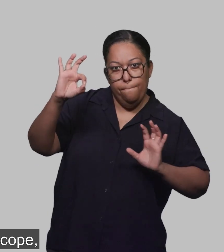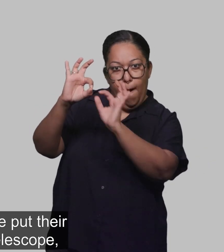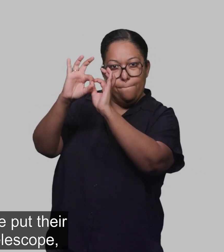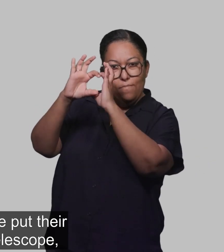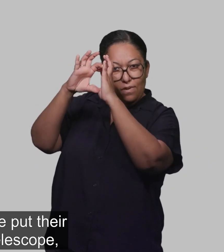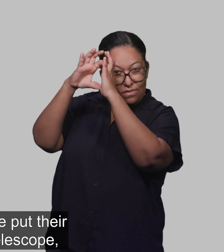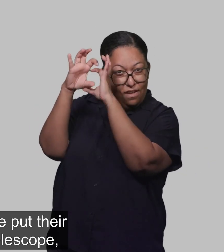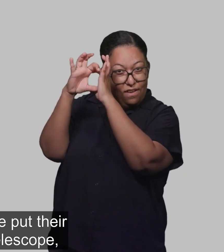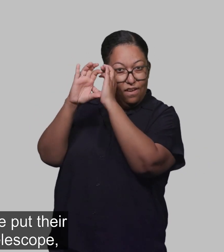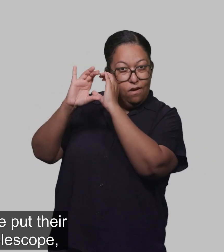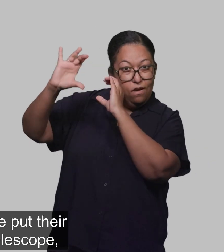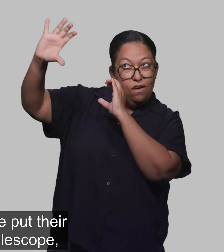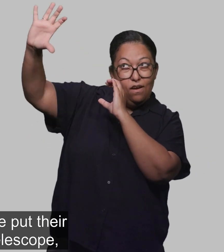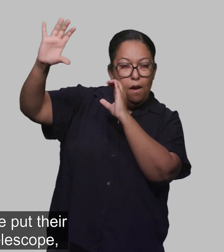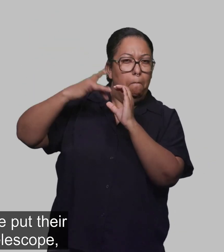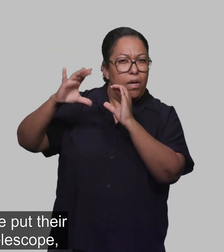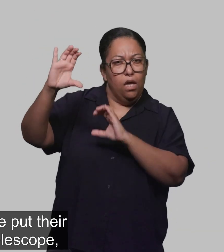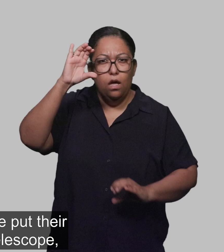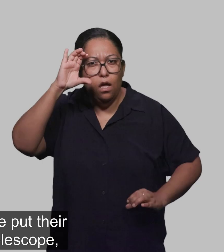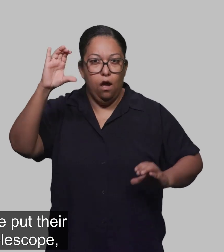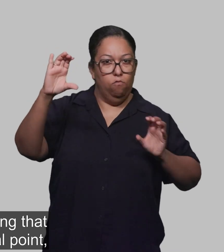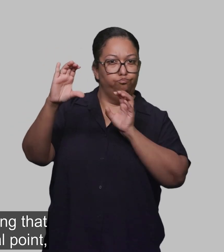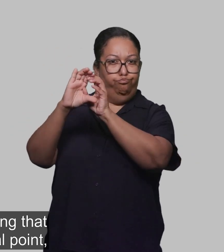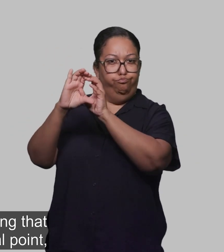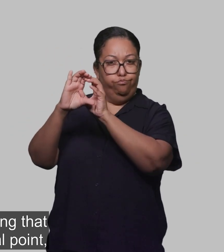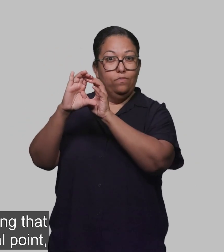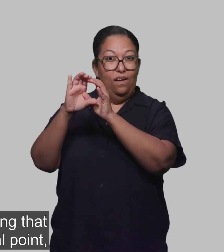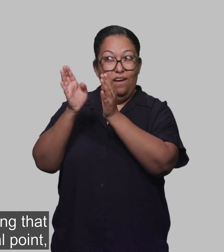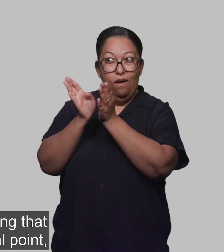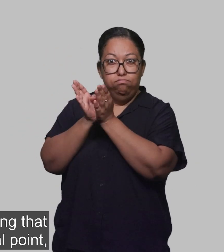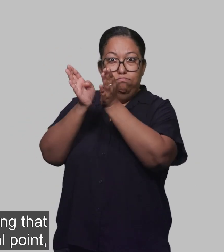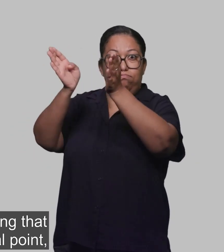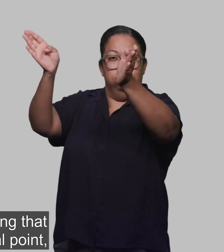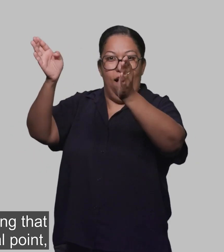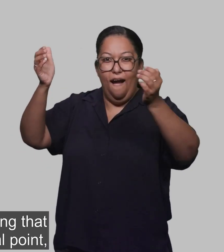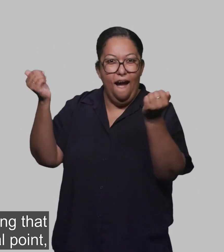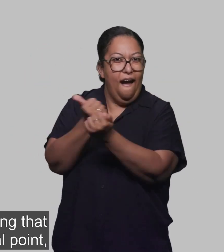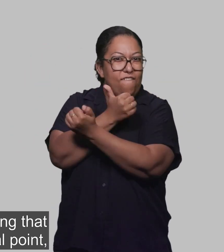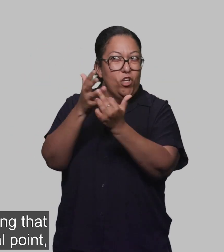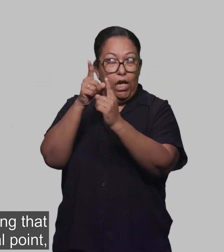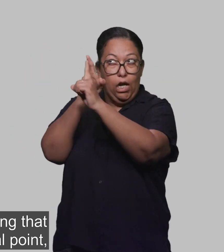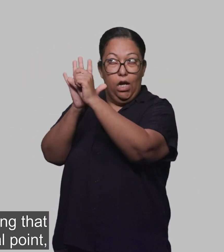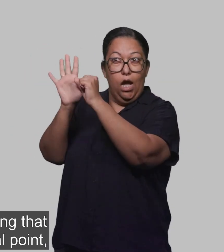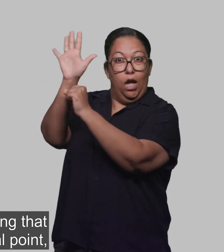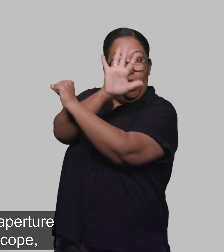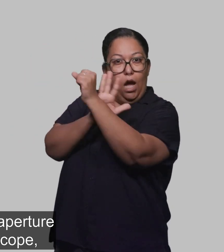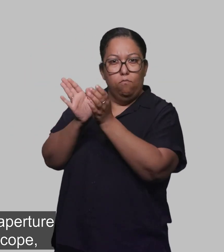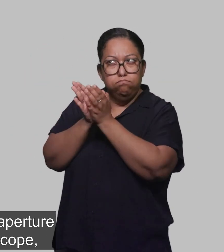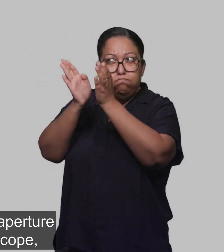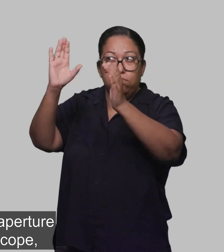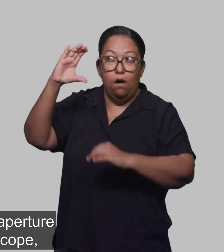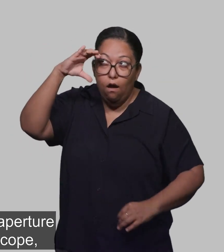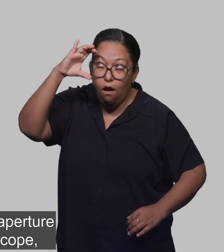telescope, or where people put their eyes on the telescope. And everything that is in the focal point